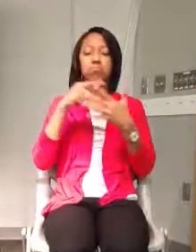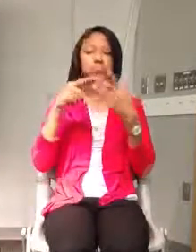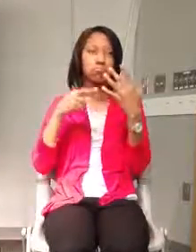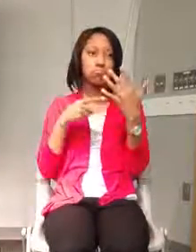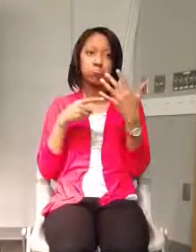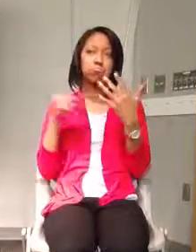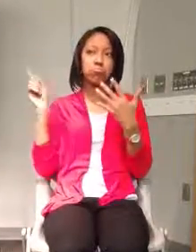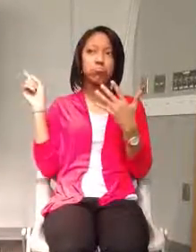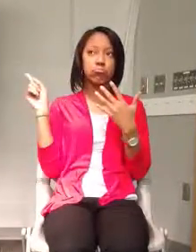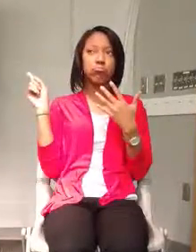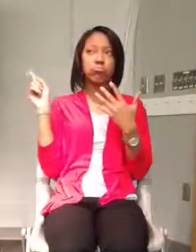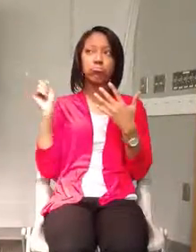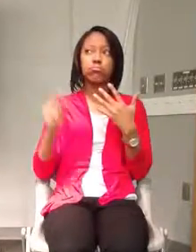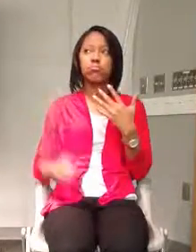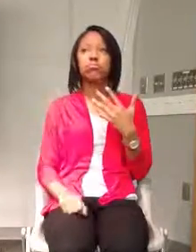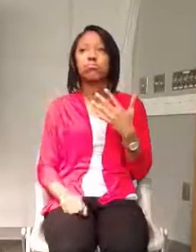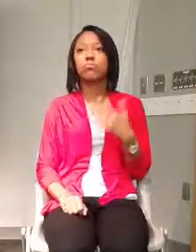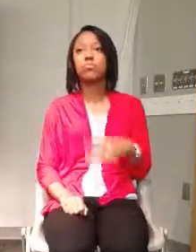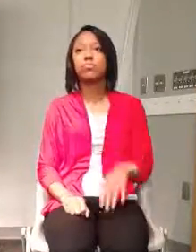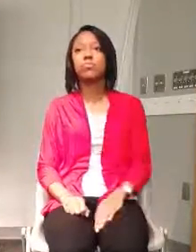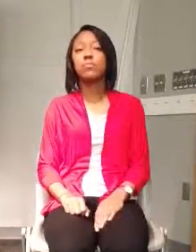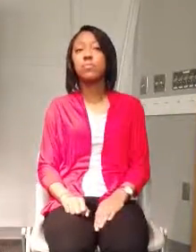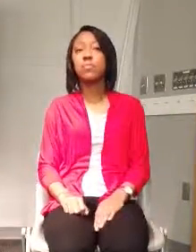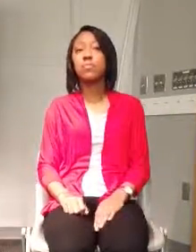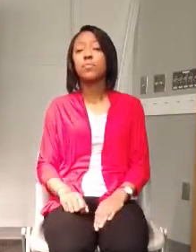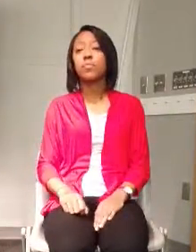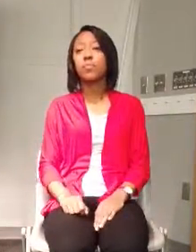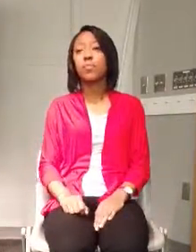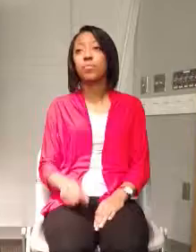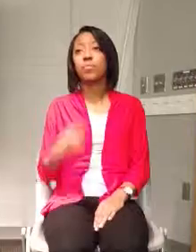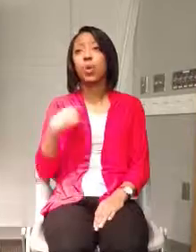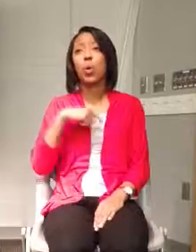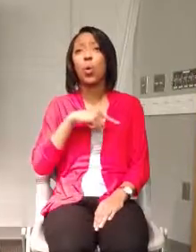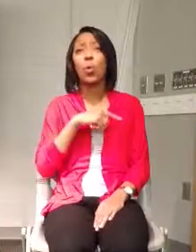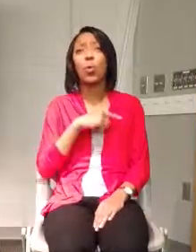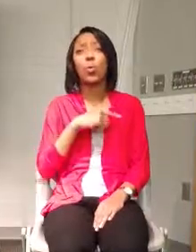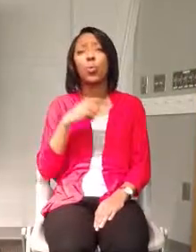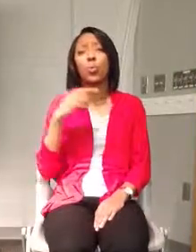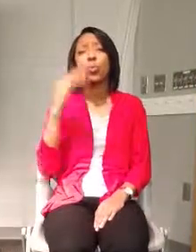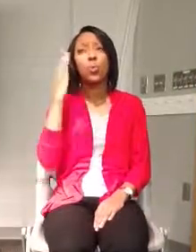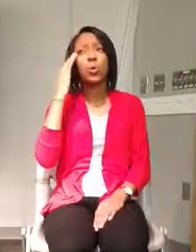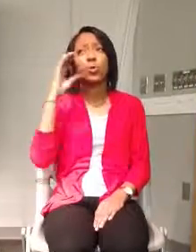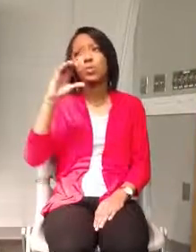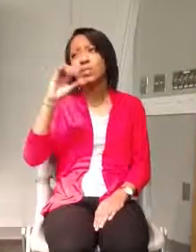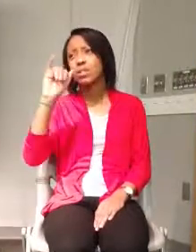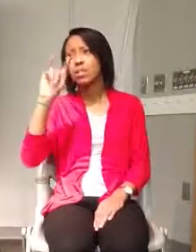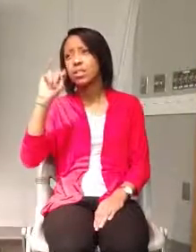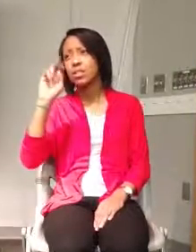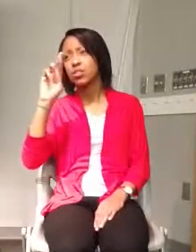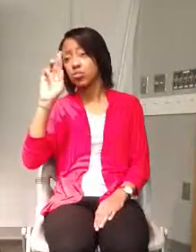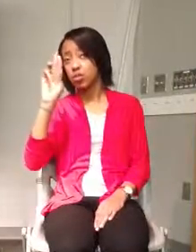broccoli. Citrus fruits, we all know what citrus fruits are. Those have antioxidant activity.